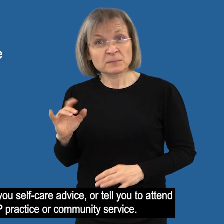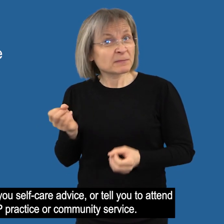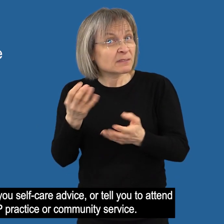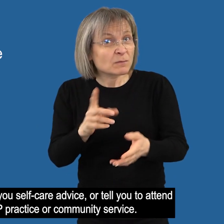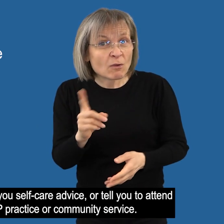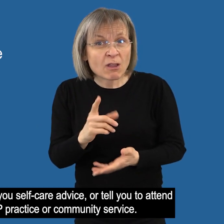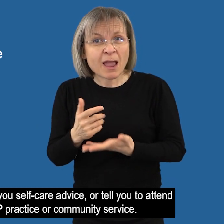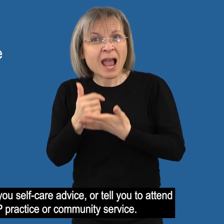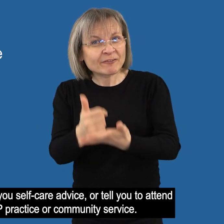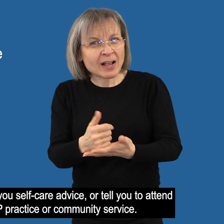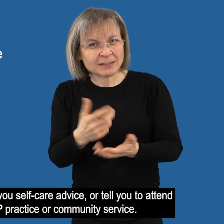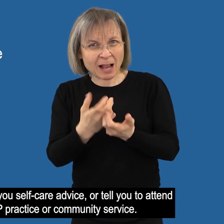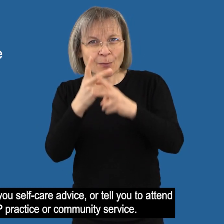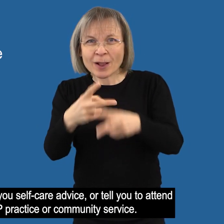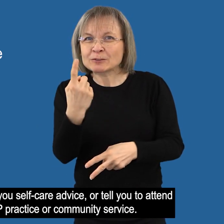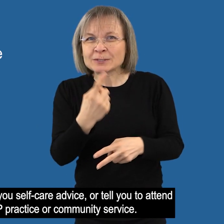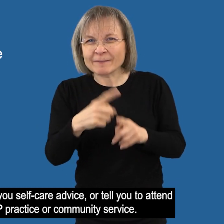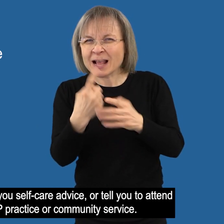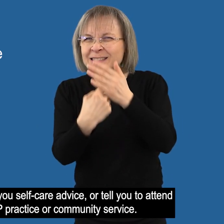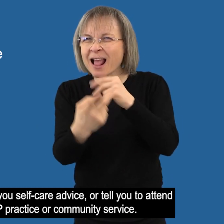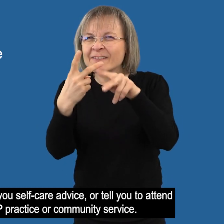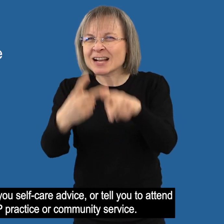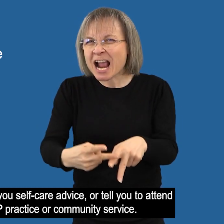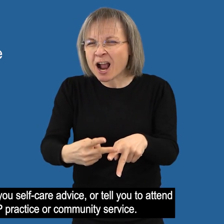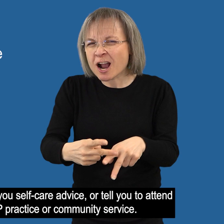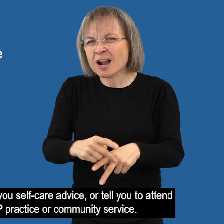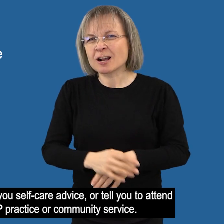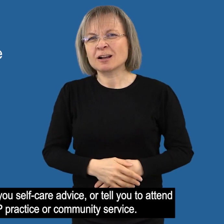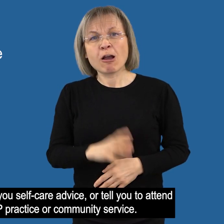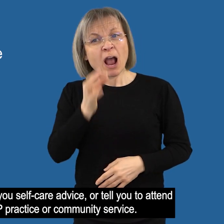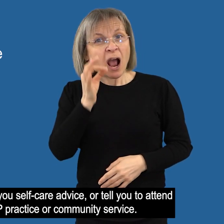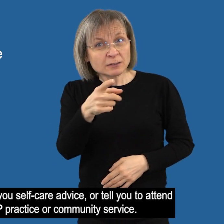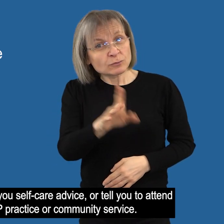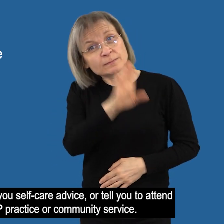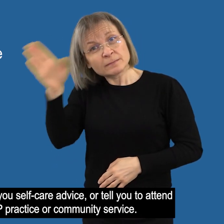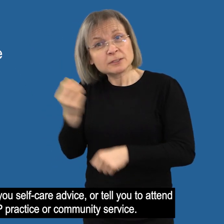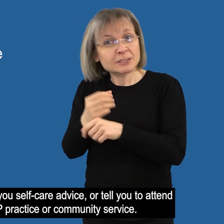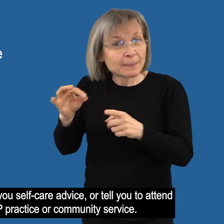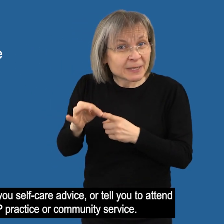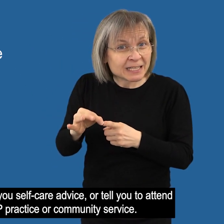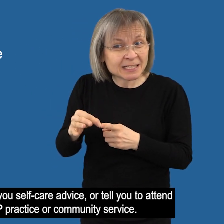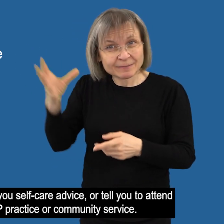They may give you self-care advice, or tell you to attend your GP practice or community service.